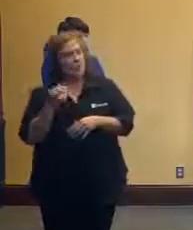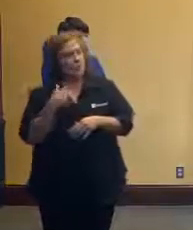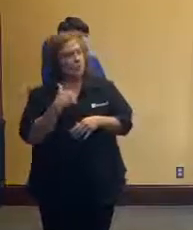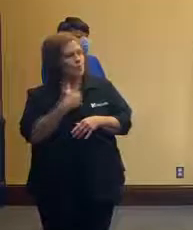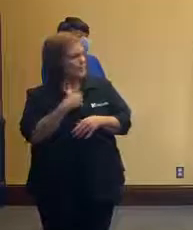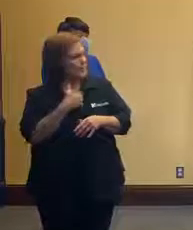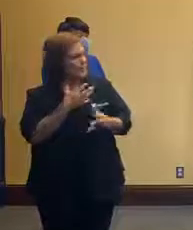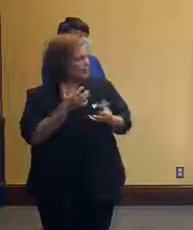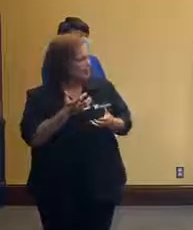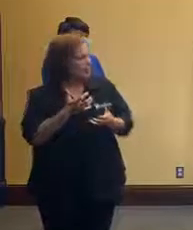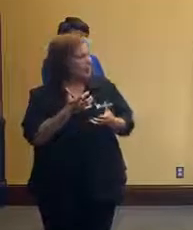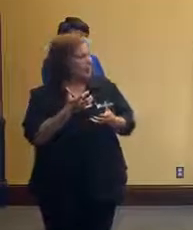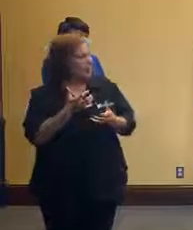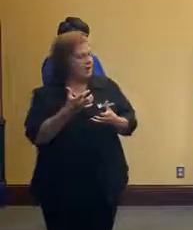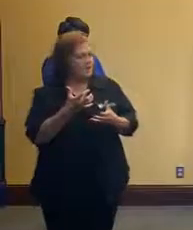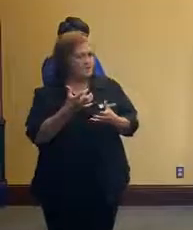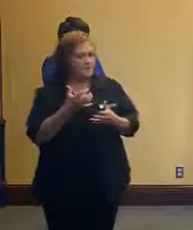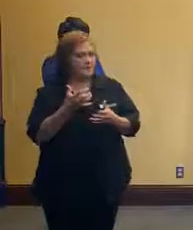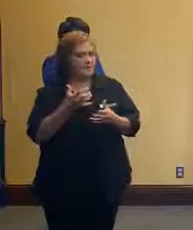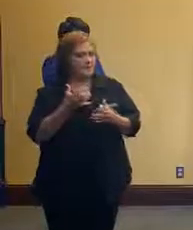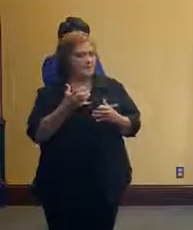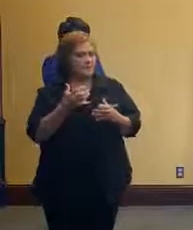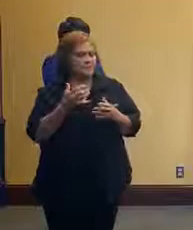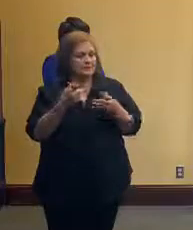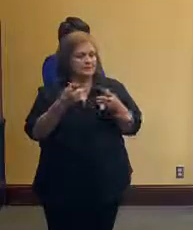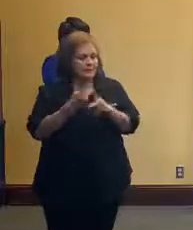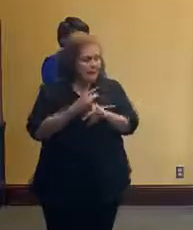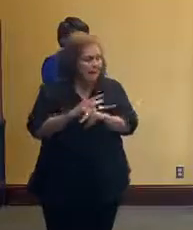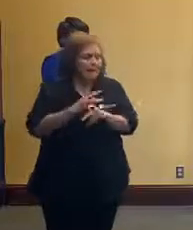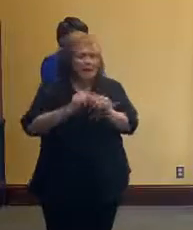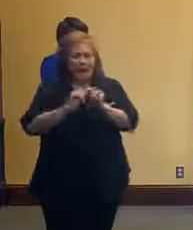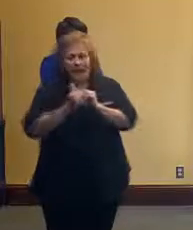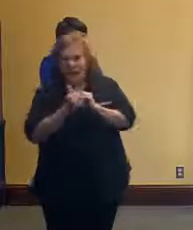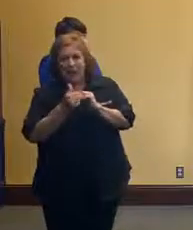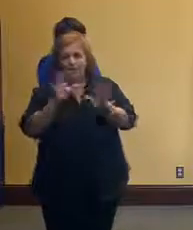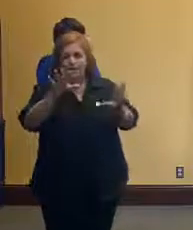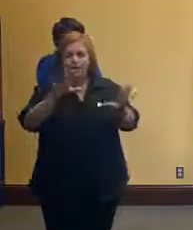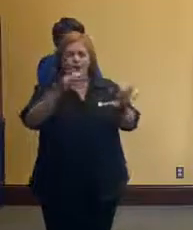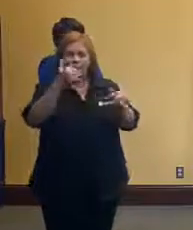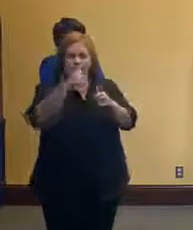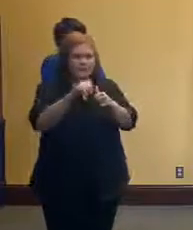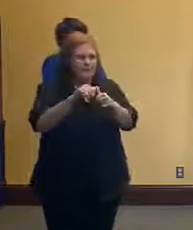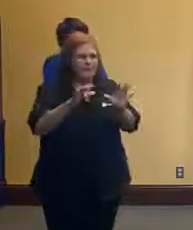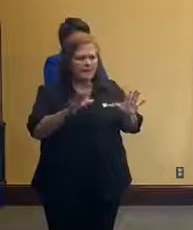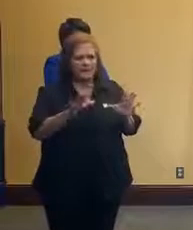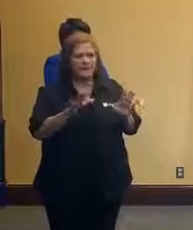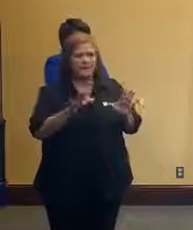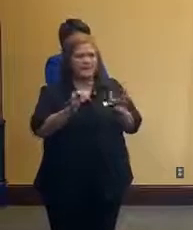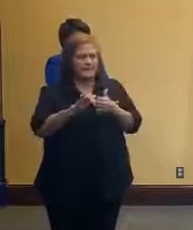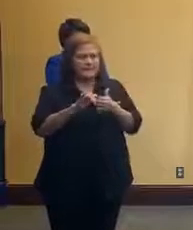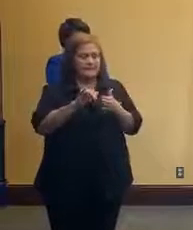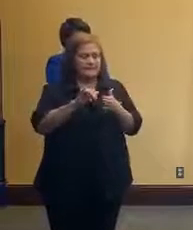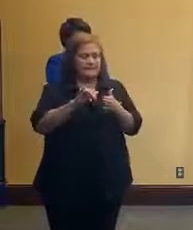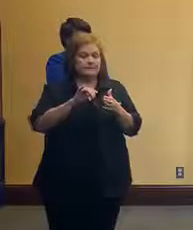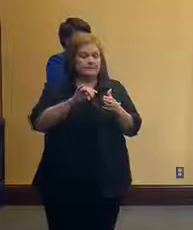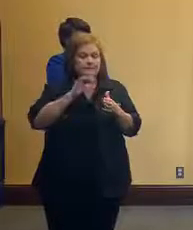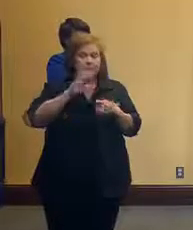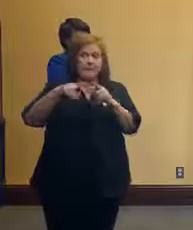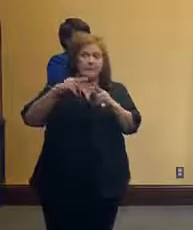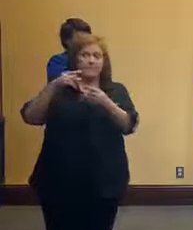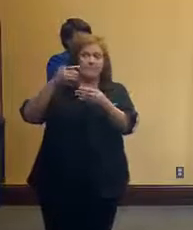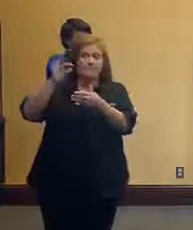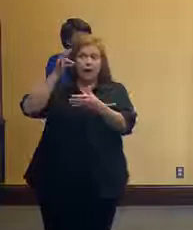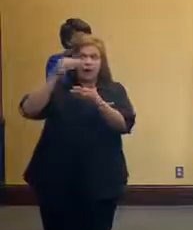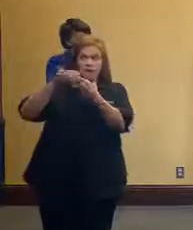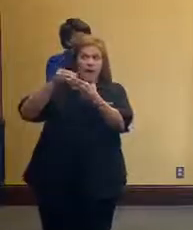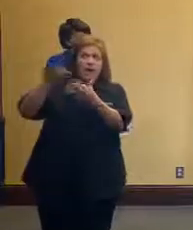this information or the closing of the gaps, absent, and remember, I'm speaking absent of any federal dollars coming in, and we're